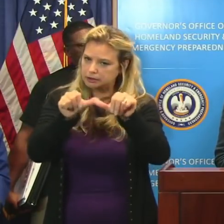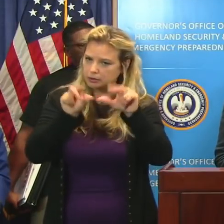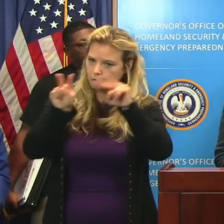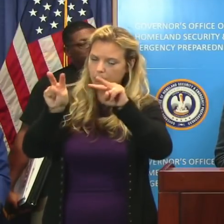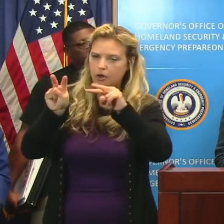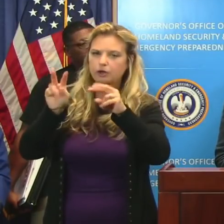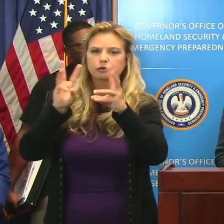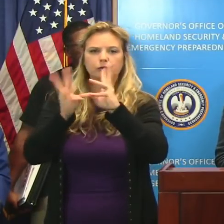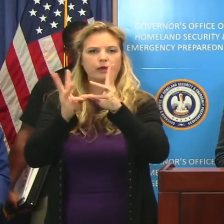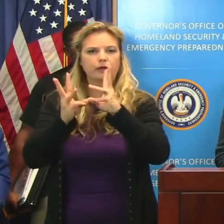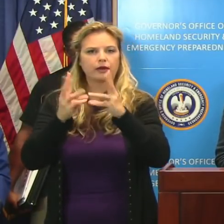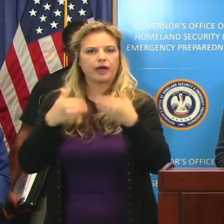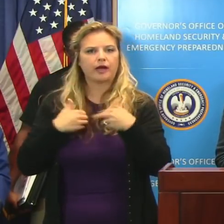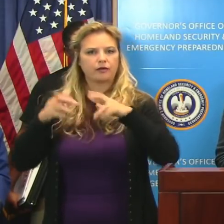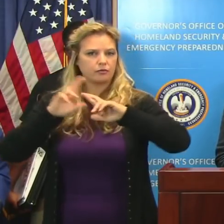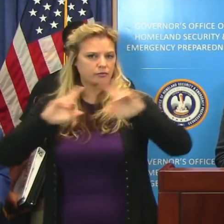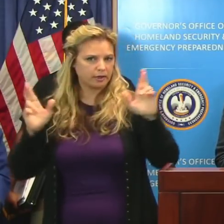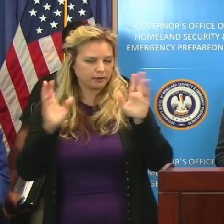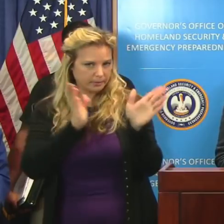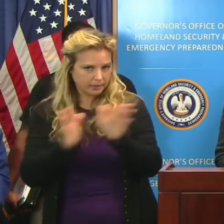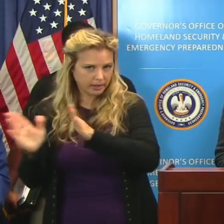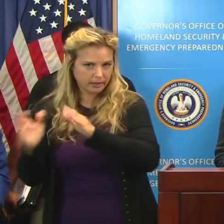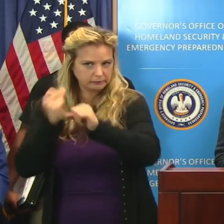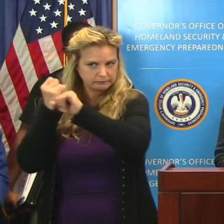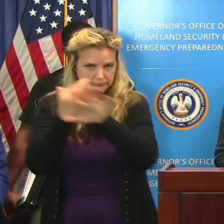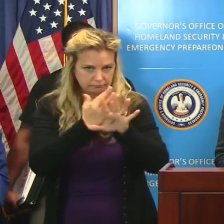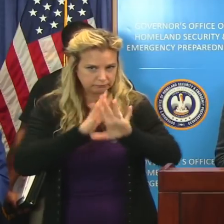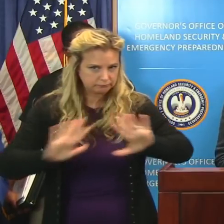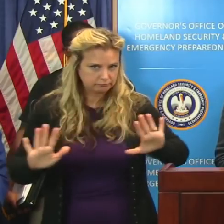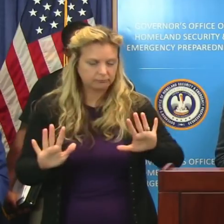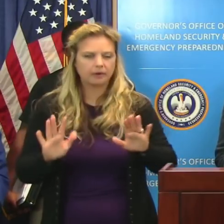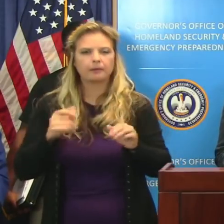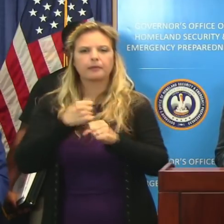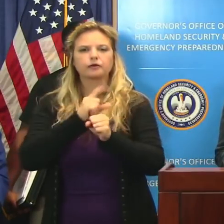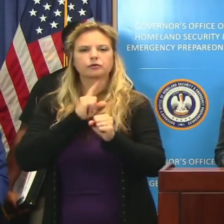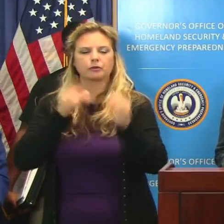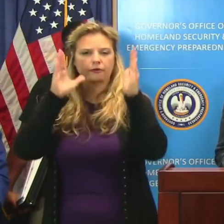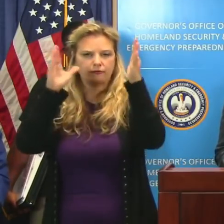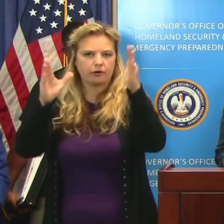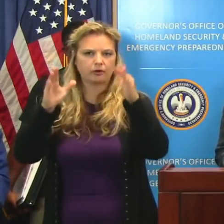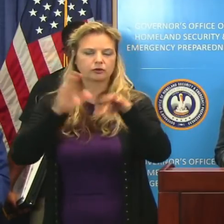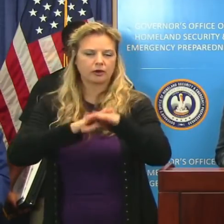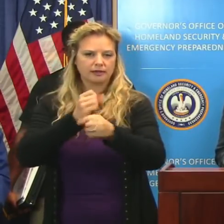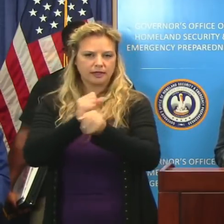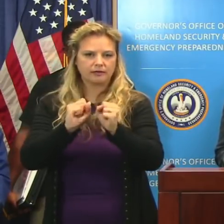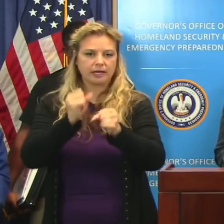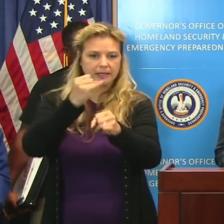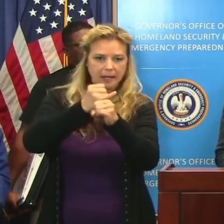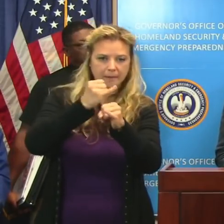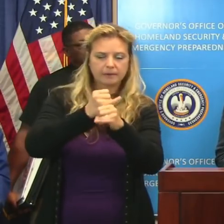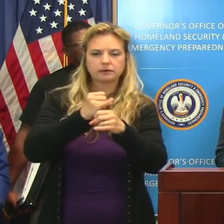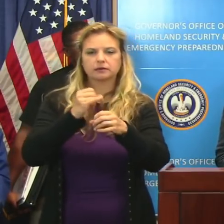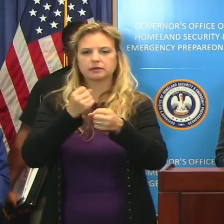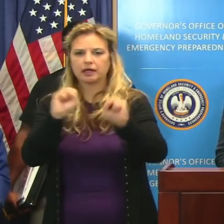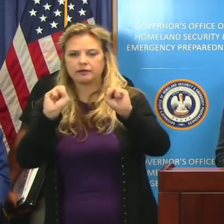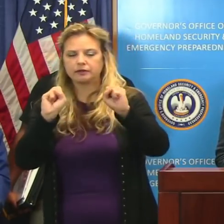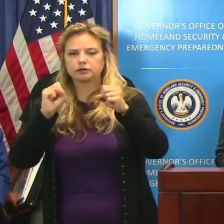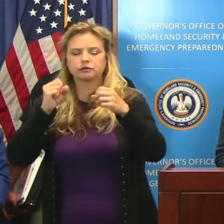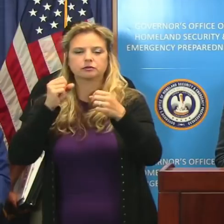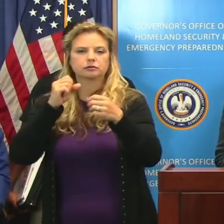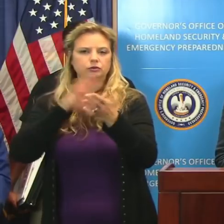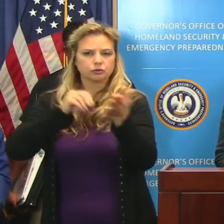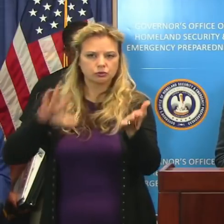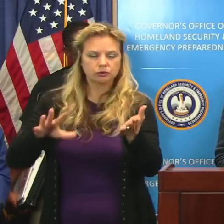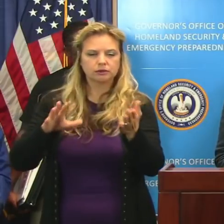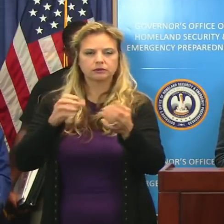have a game plan, and to make sure that we are all focused on safety. Campus safety, student safety, that is what matters most to